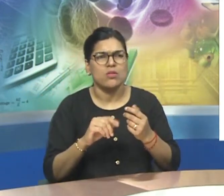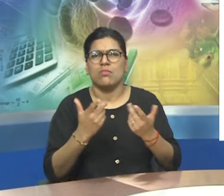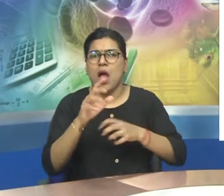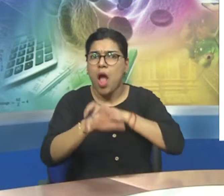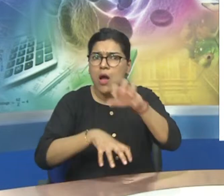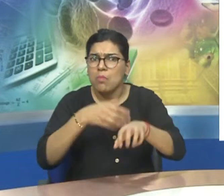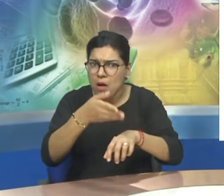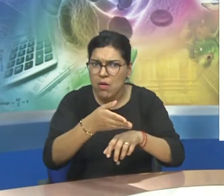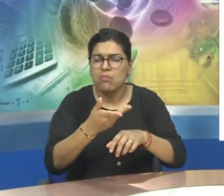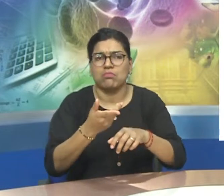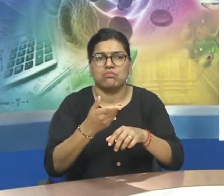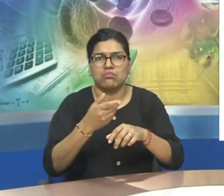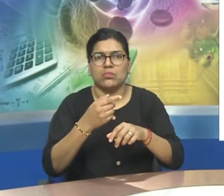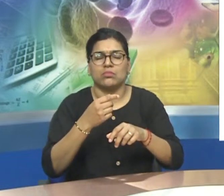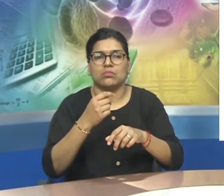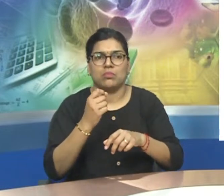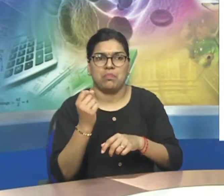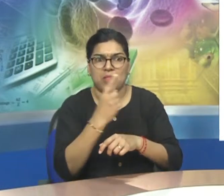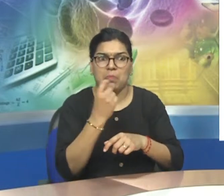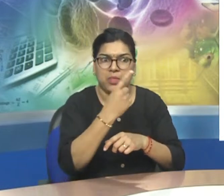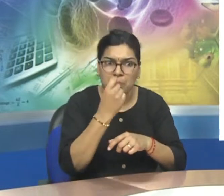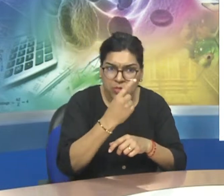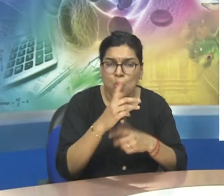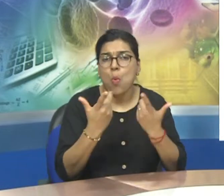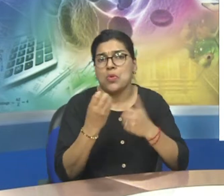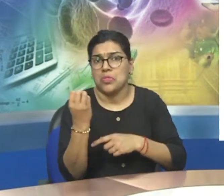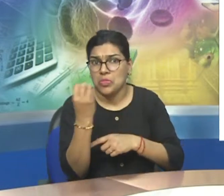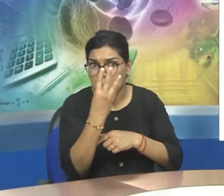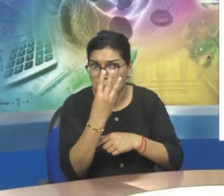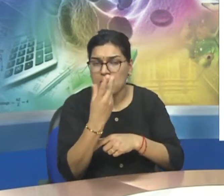Syringes are used for different types of medical purposes.